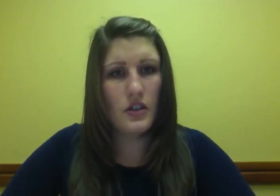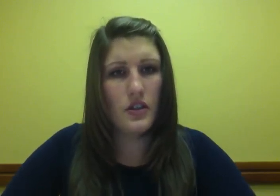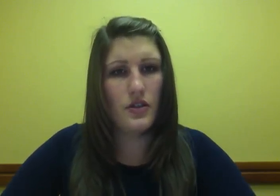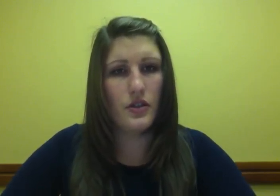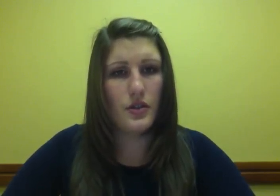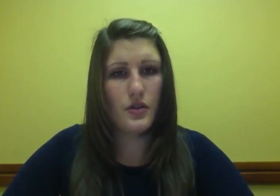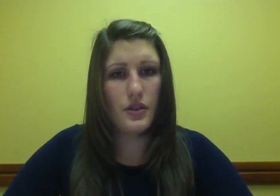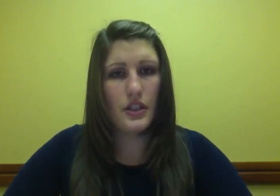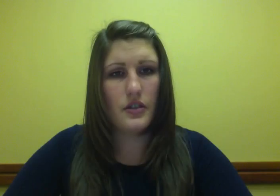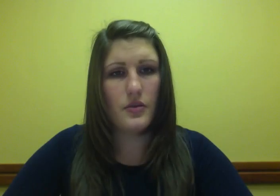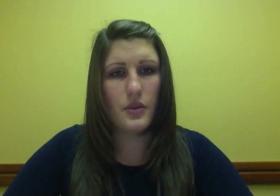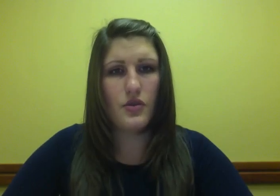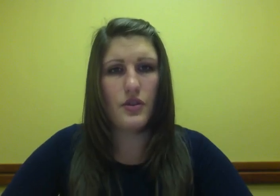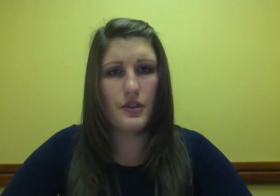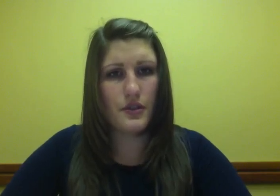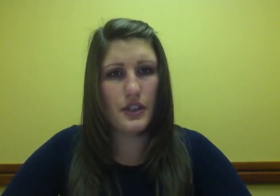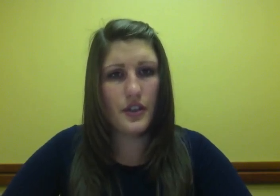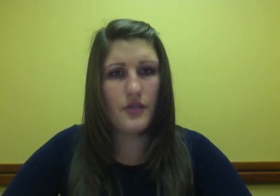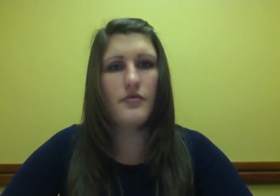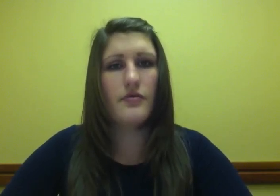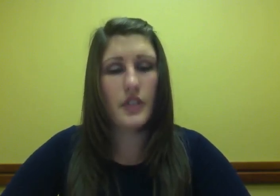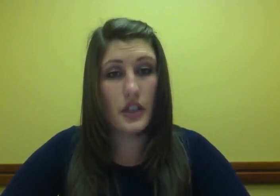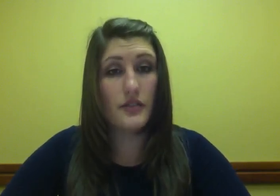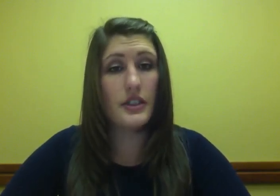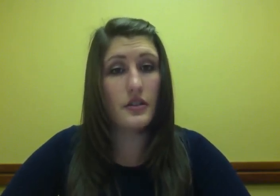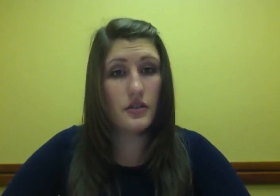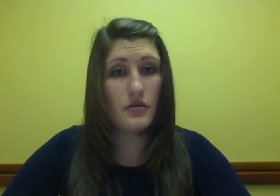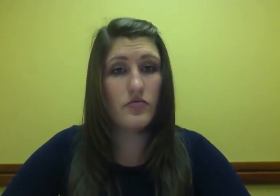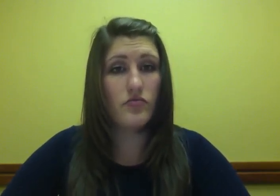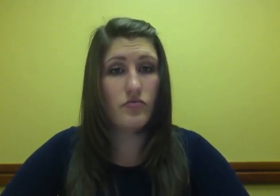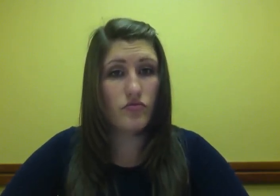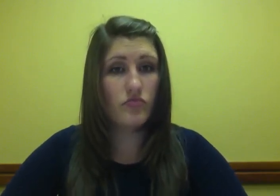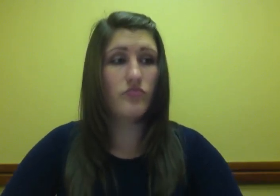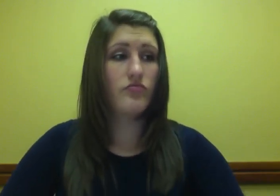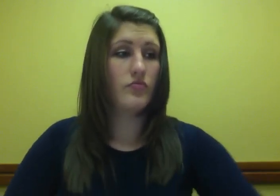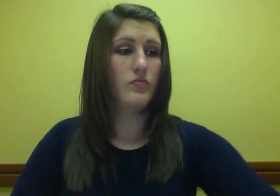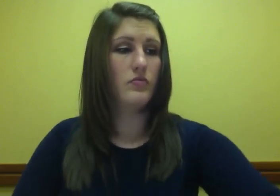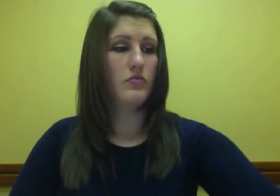It has two strings with one string going around it. Classifiers.